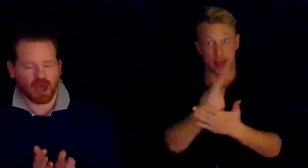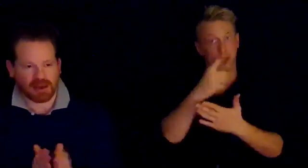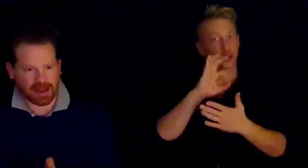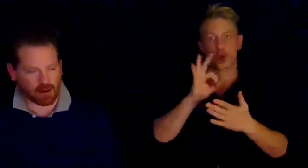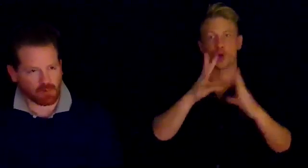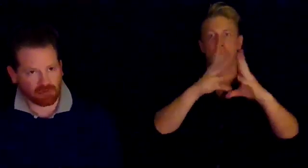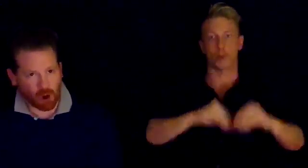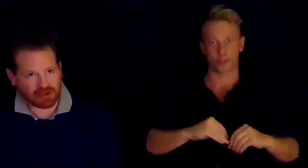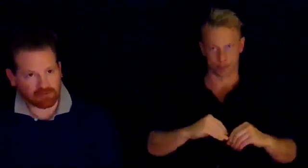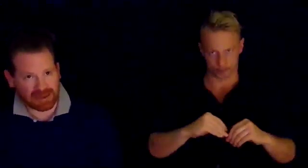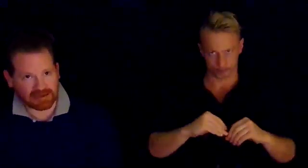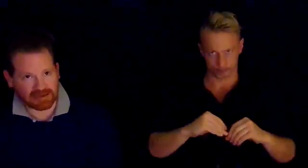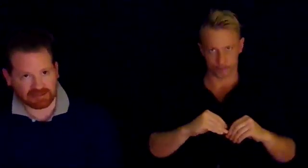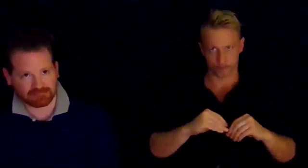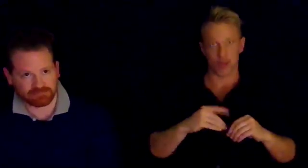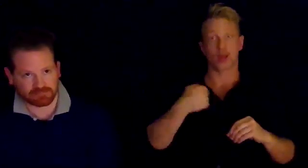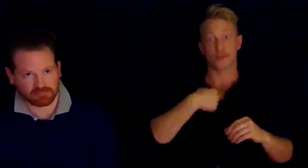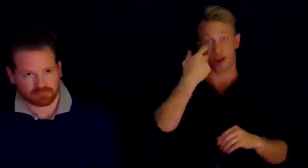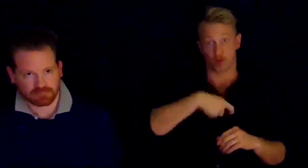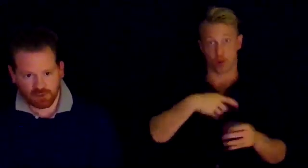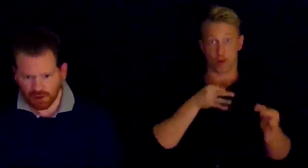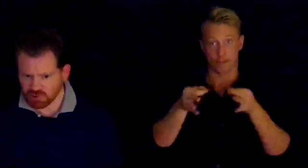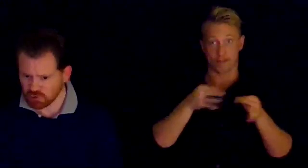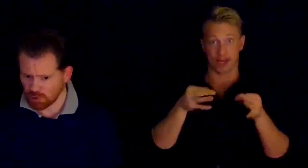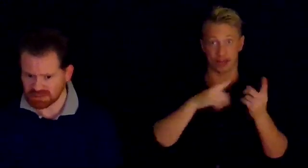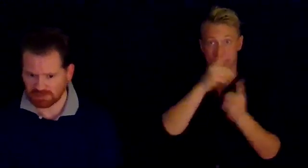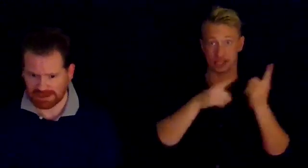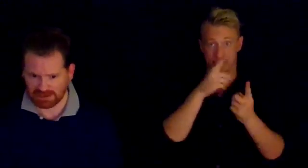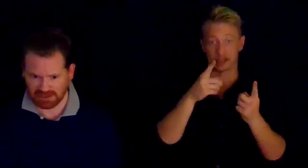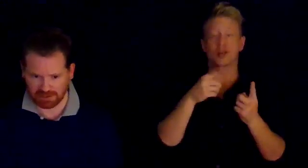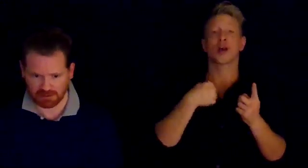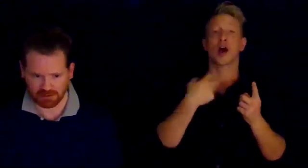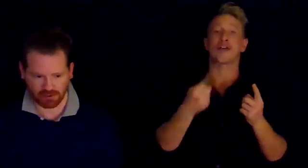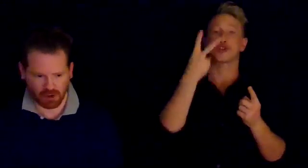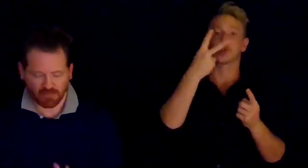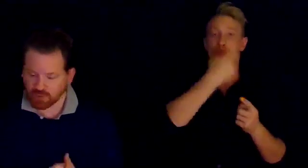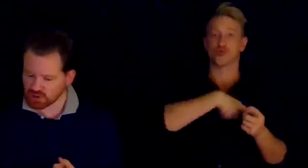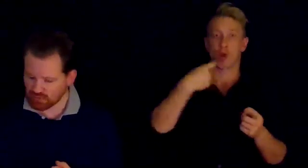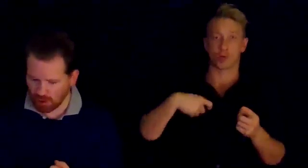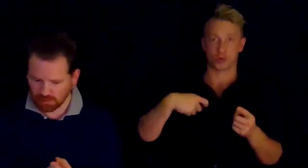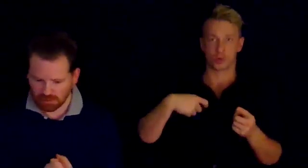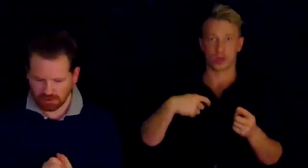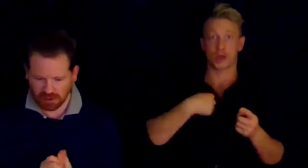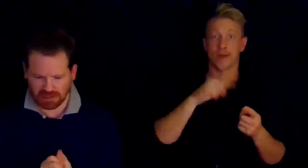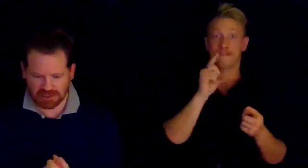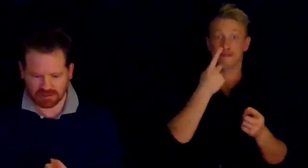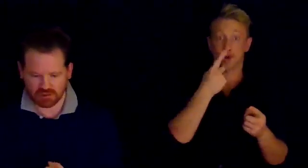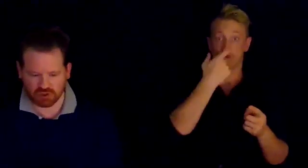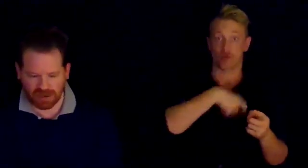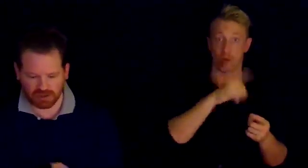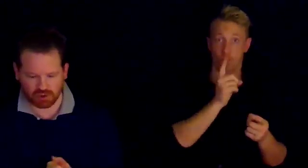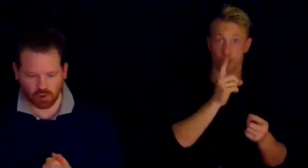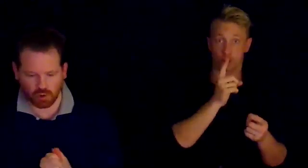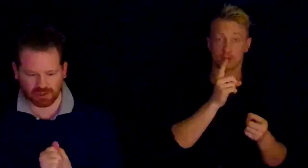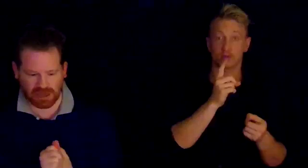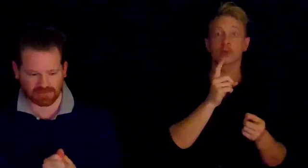right. Now, my role in a planning meeting. I have two roles in a planning meeting. First role is